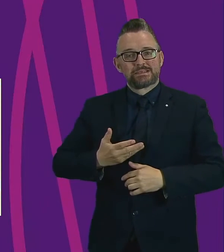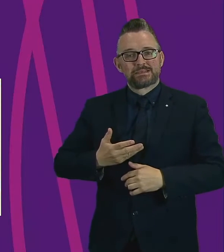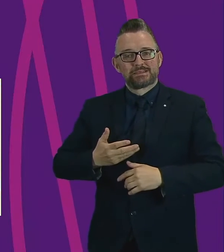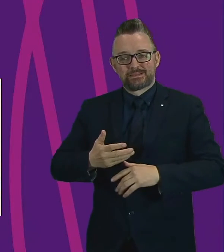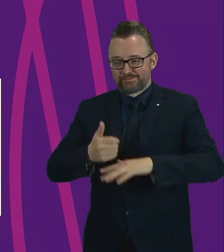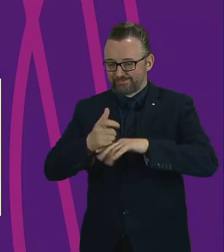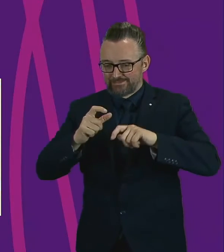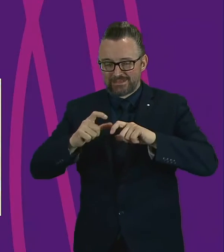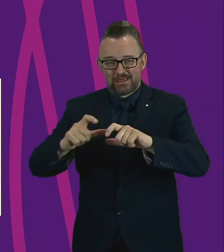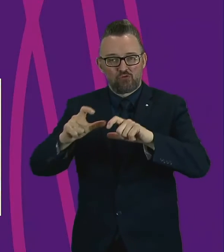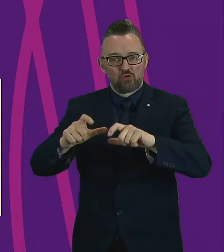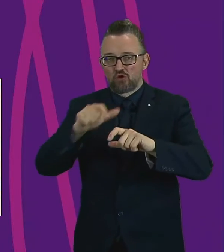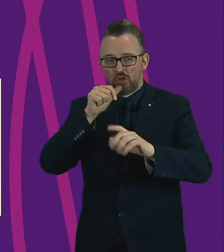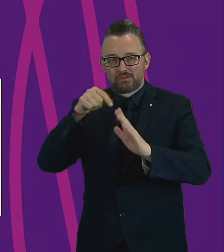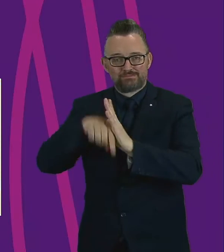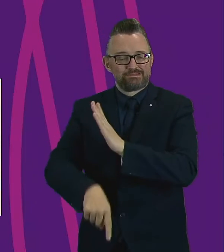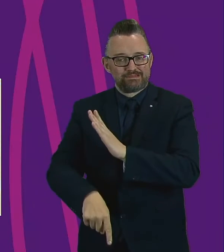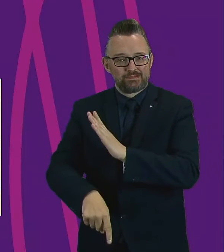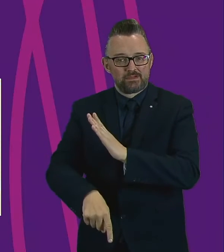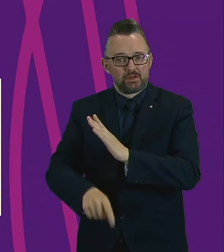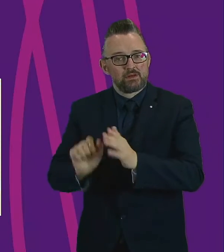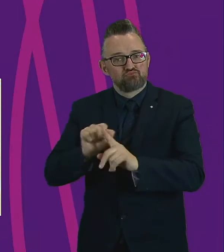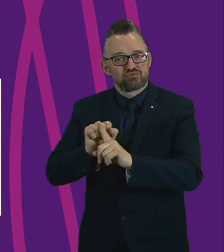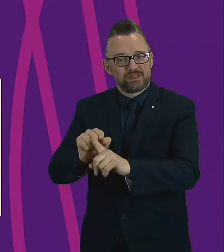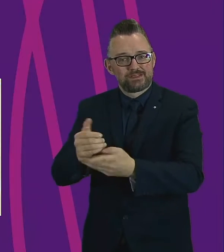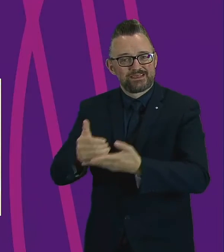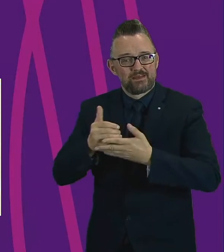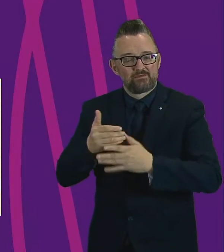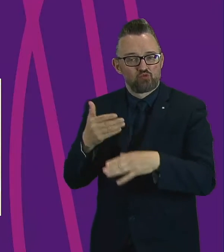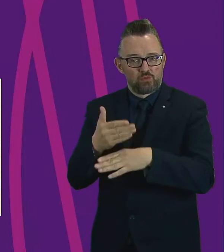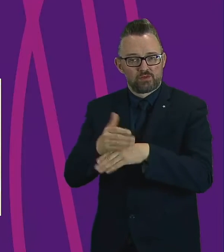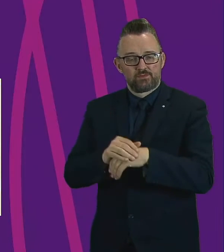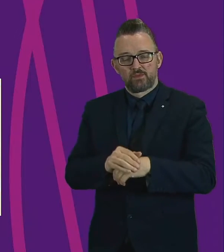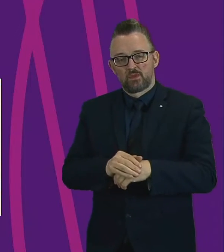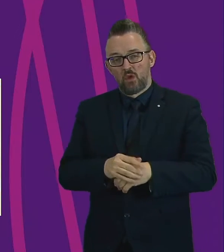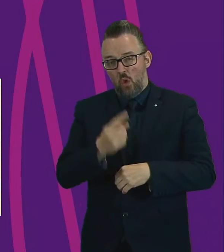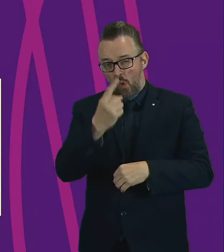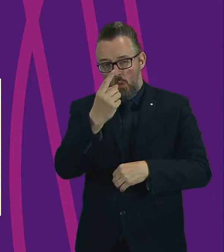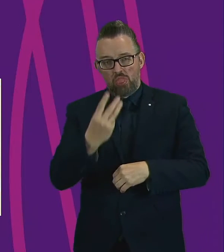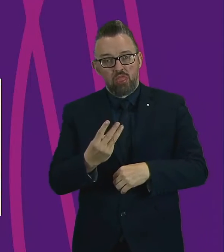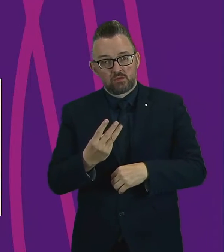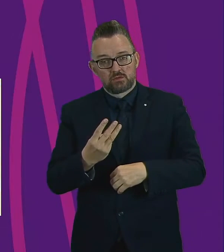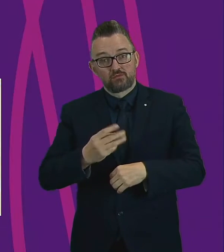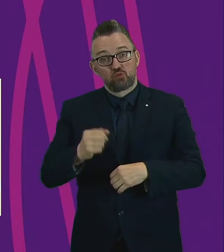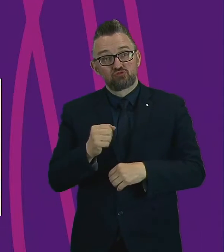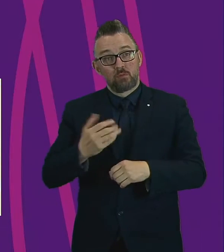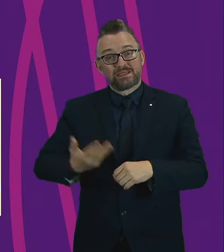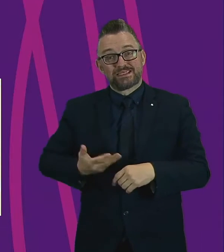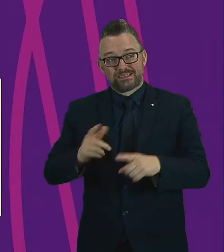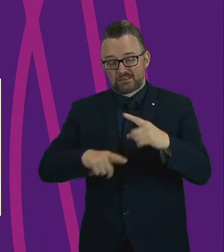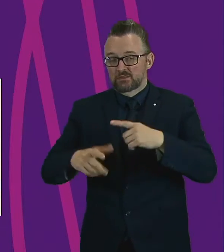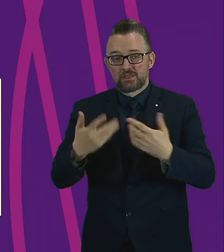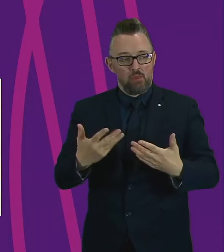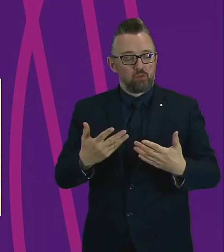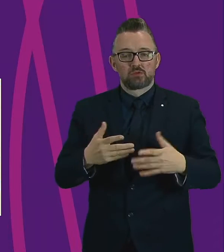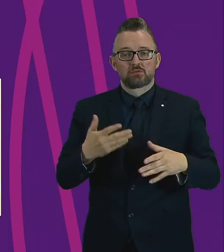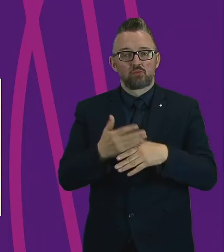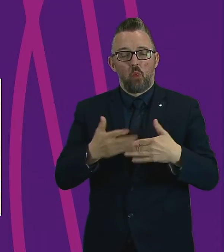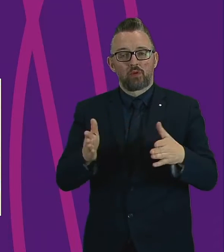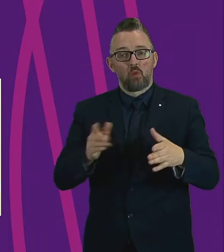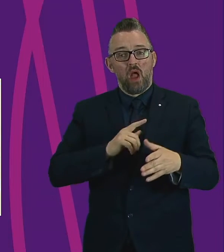and safeguard jobs. Only a third of Scottish businesses are currently trading, with over half having had